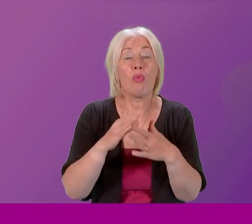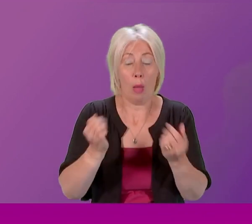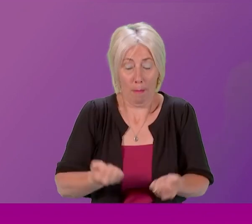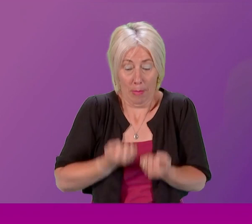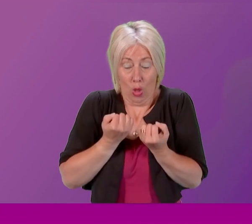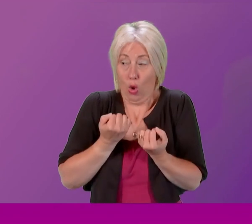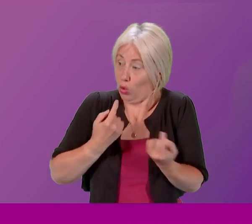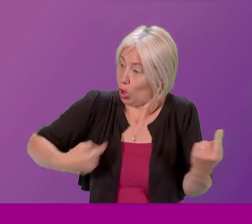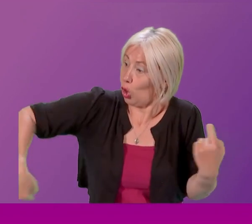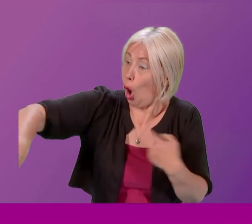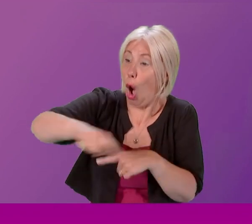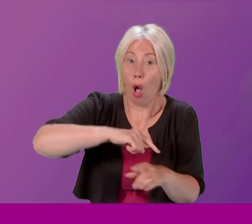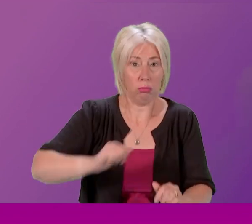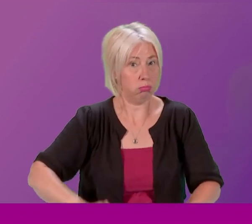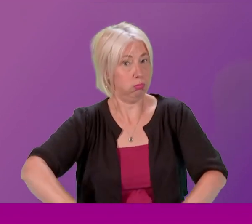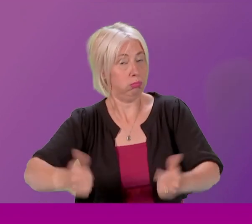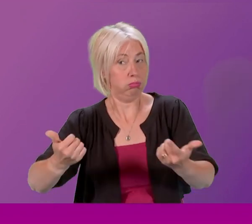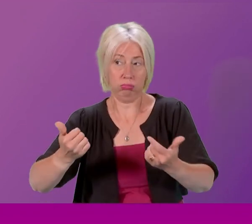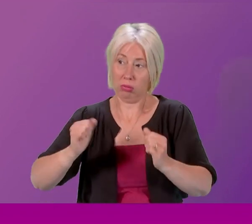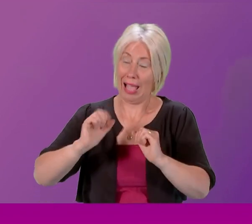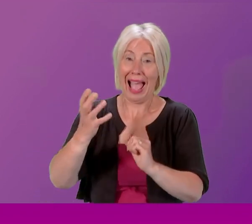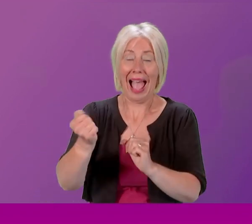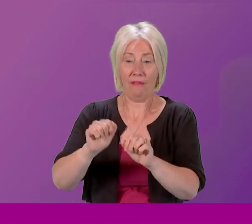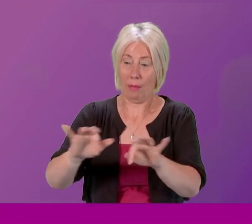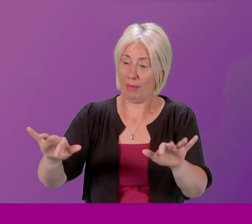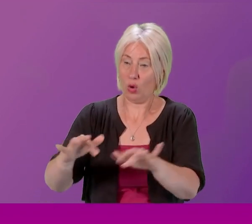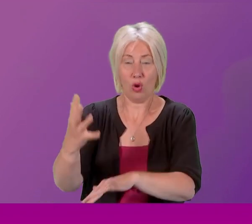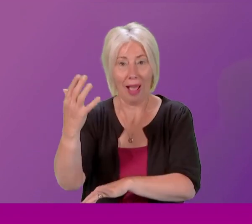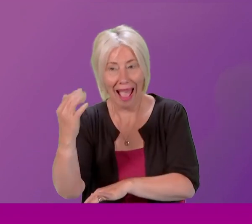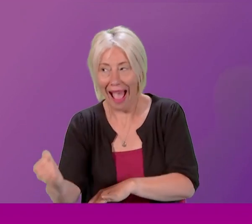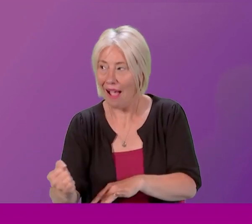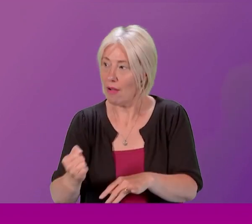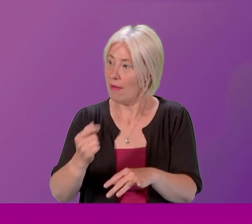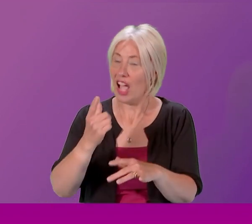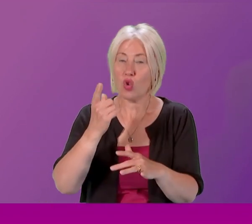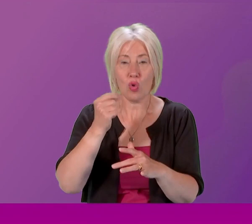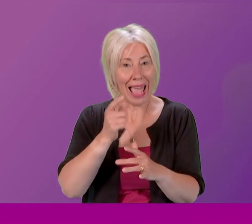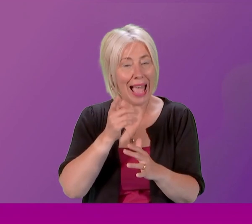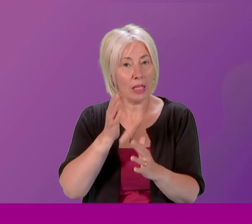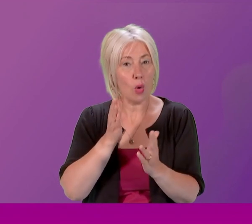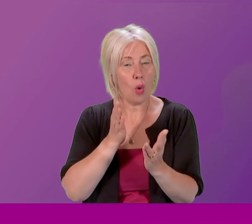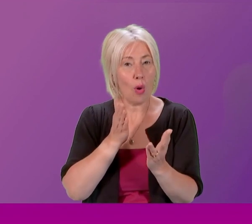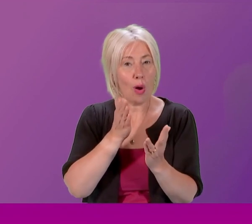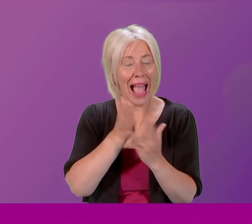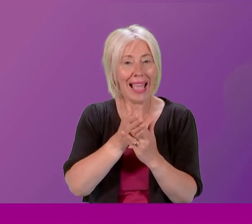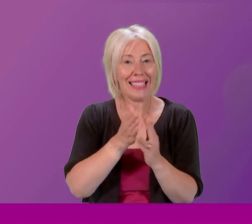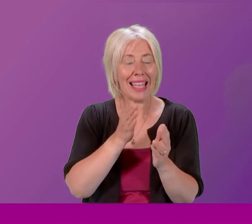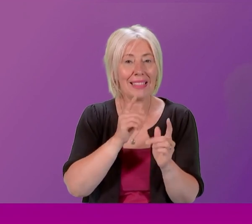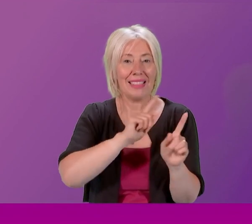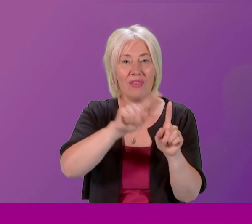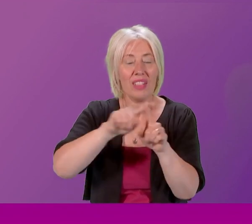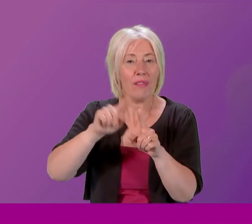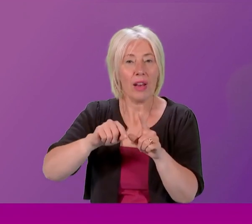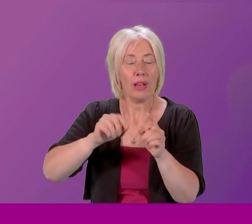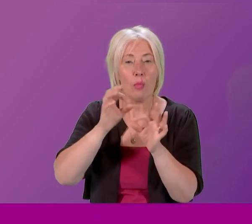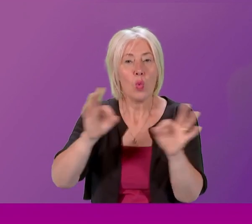that you've got a piano in your flat, and the fact that you are able to go to all of these different musical